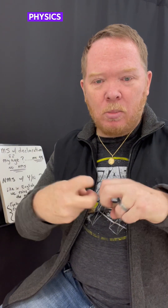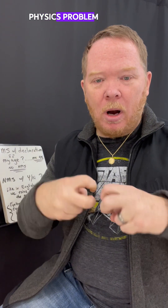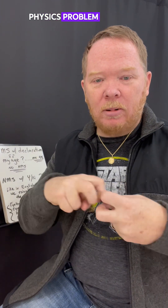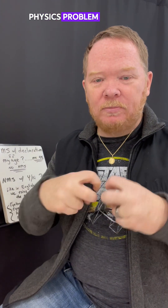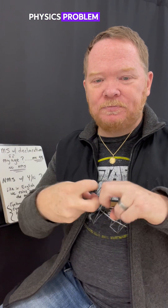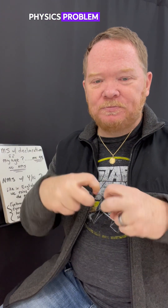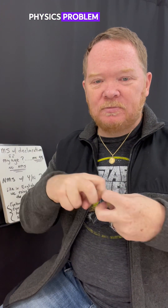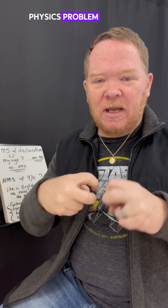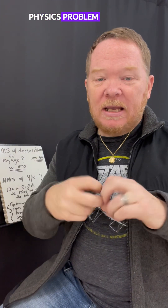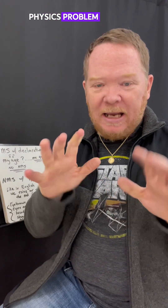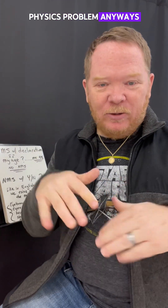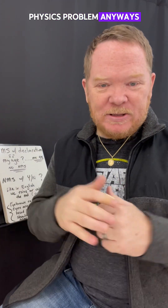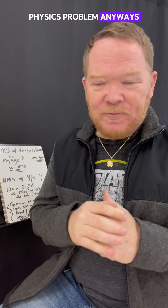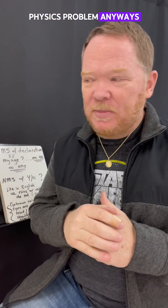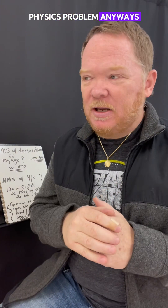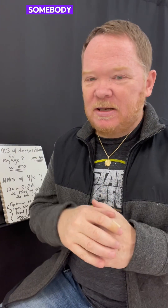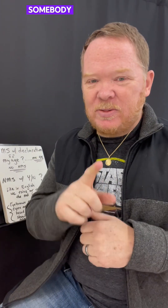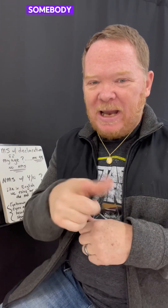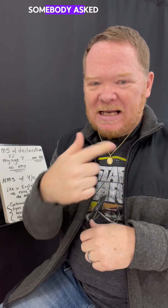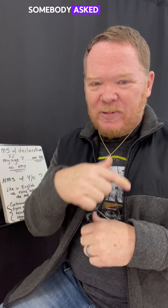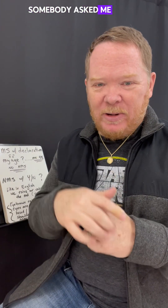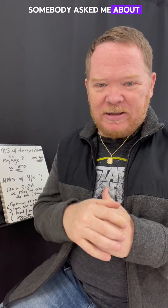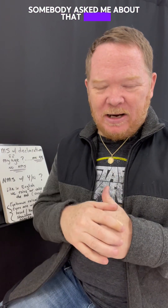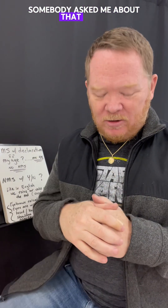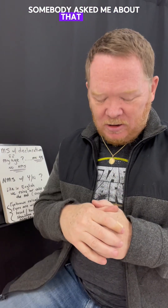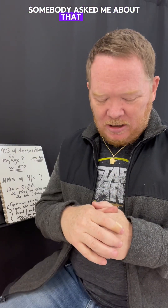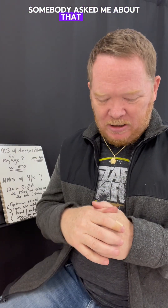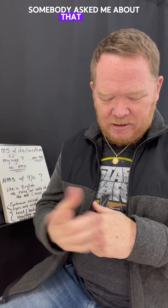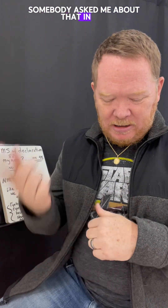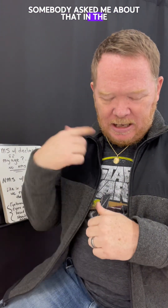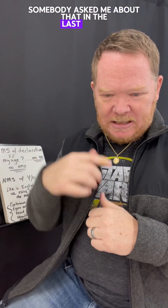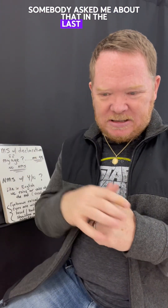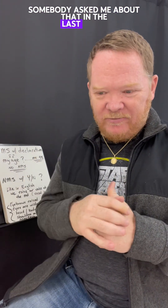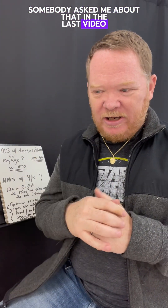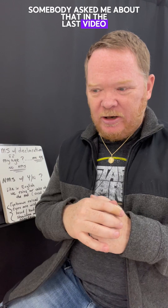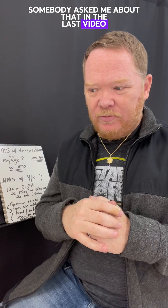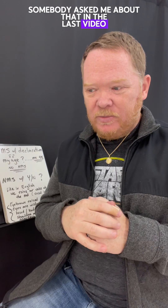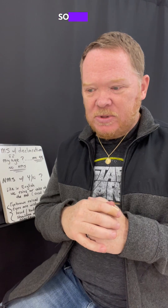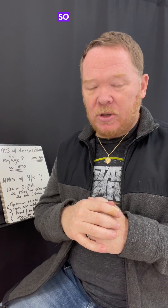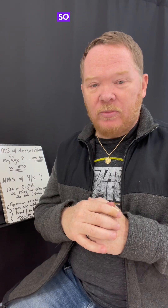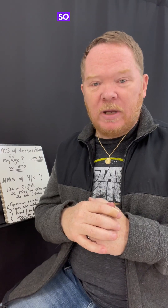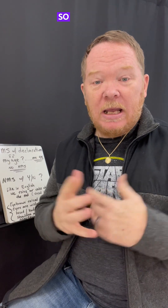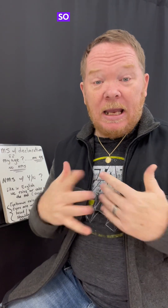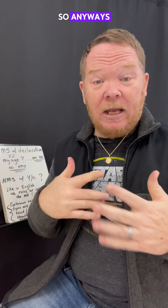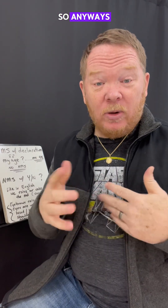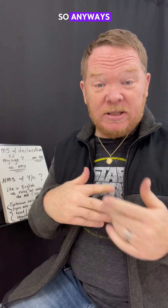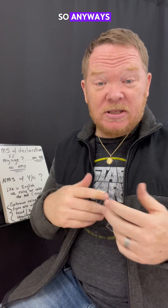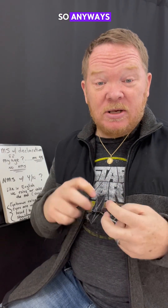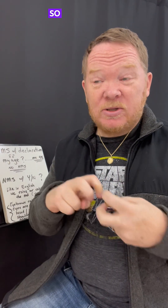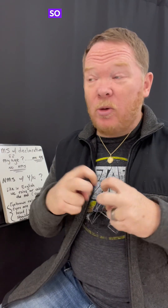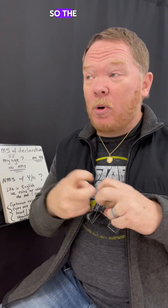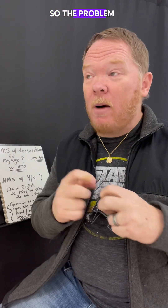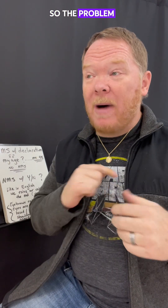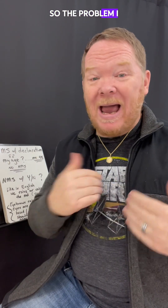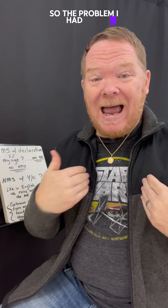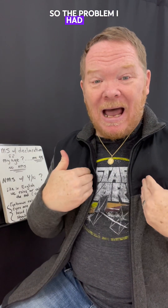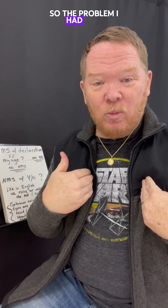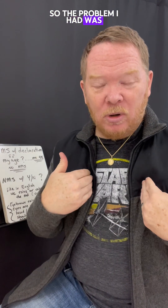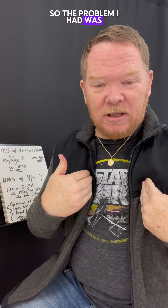problem. Anyways, somebody asked me about that in the last video. So anyways, so the problem I had was